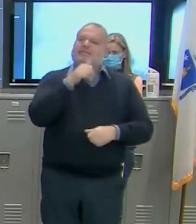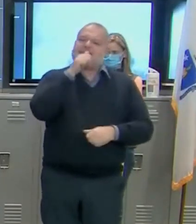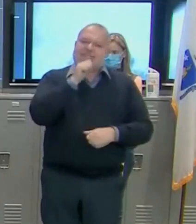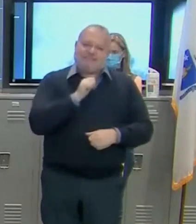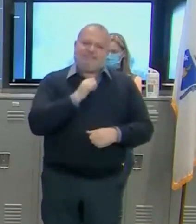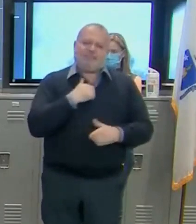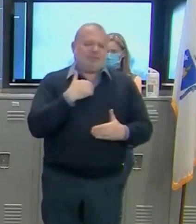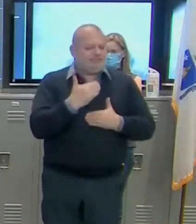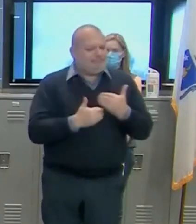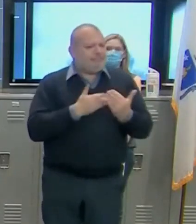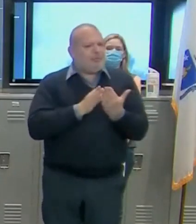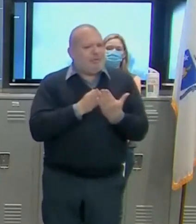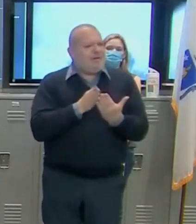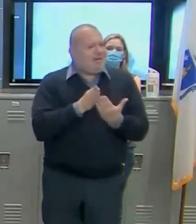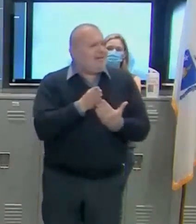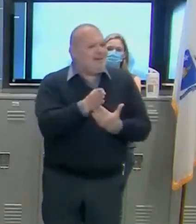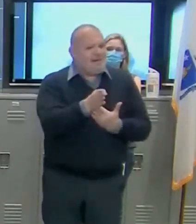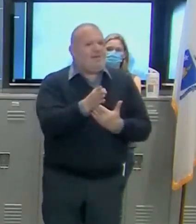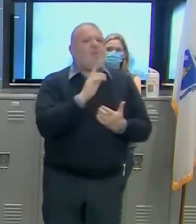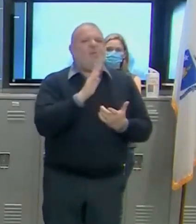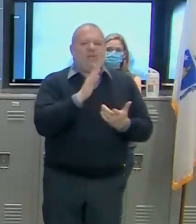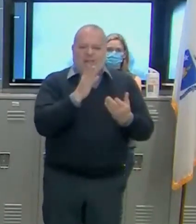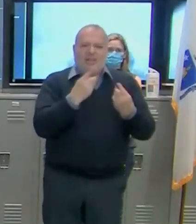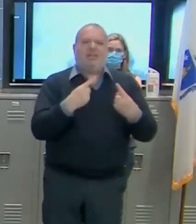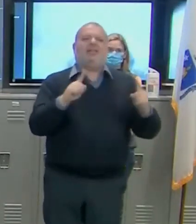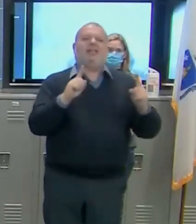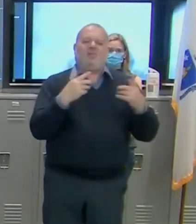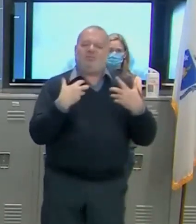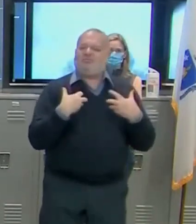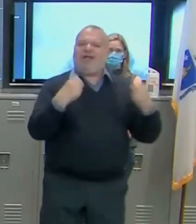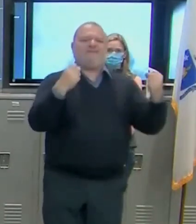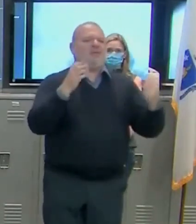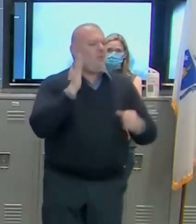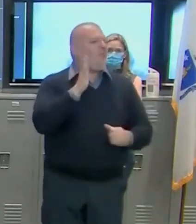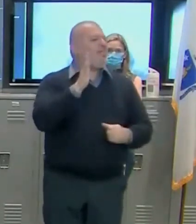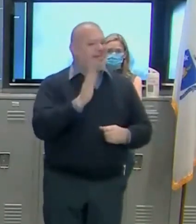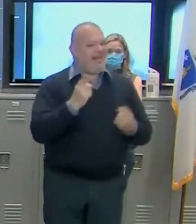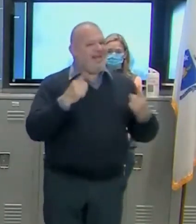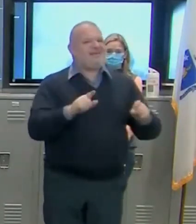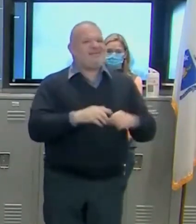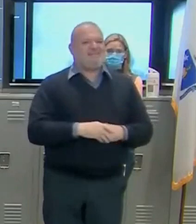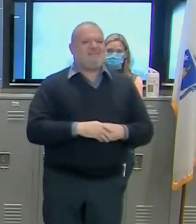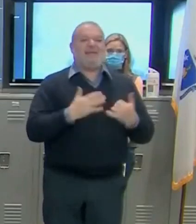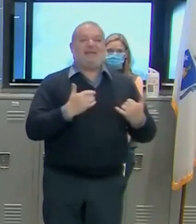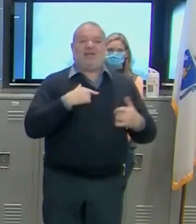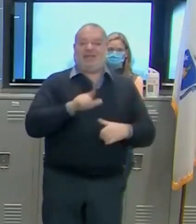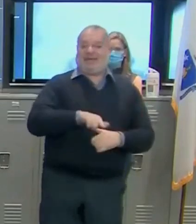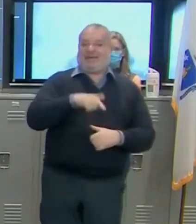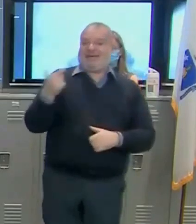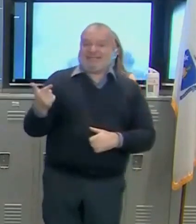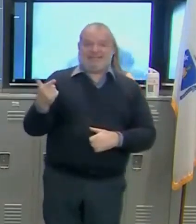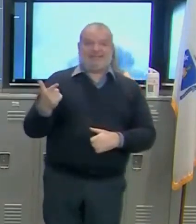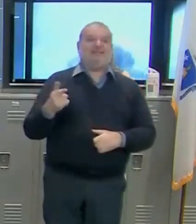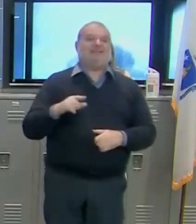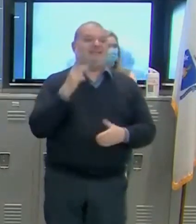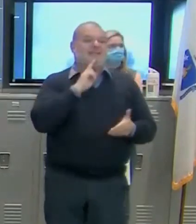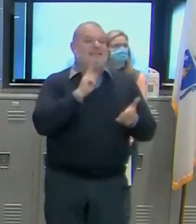toward a full recovery. With that, I would now like to turn it over to Secretary Tesler.